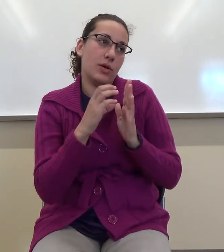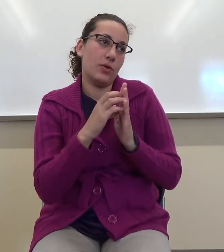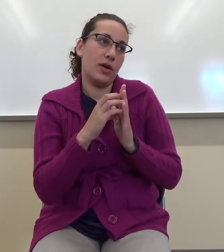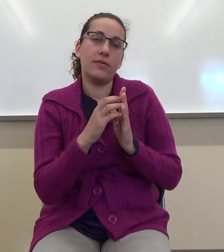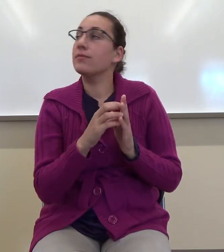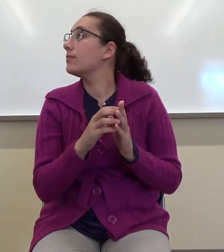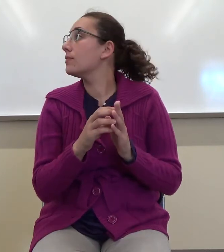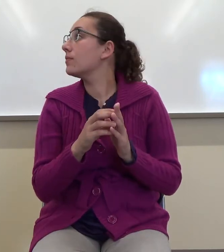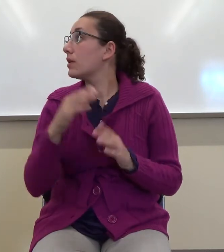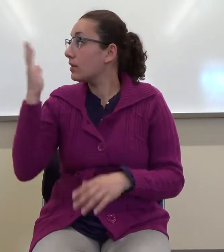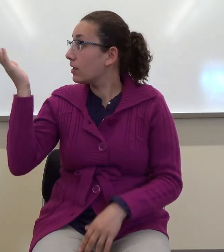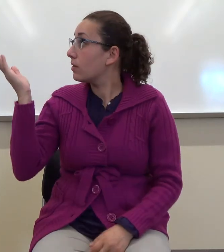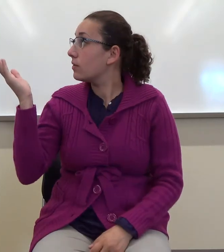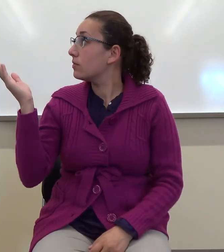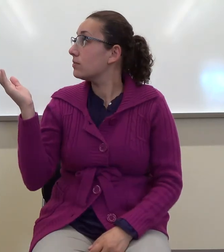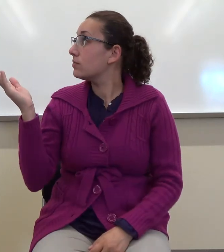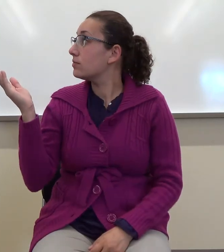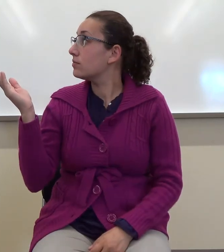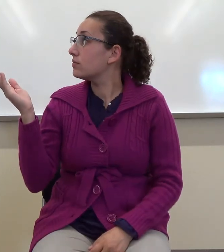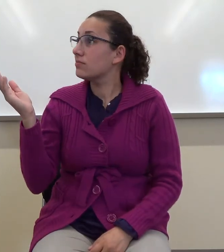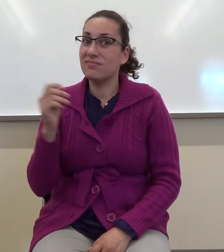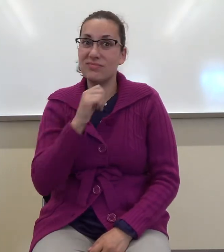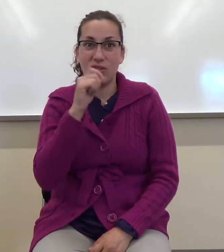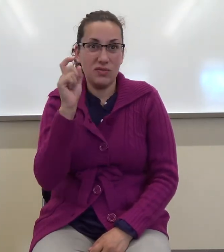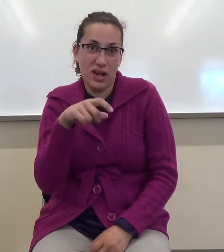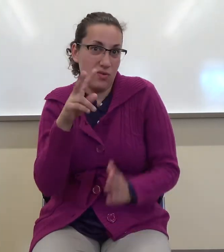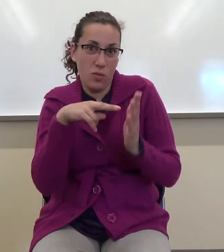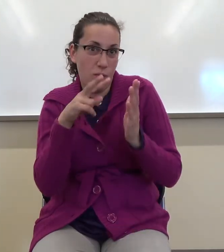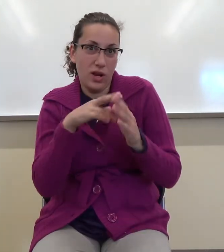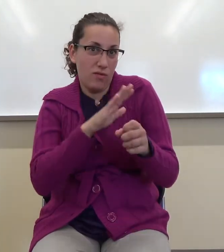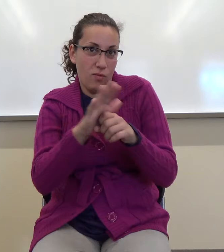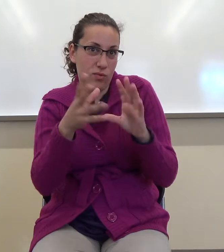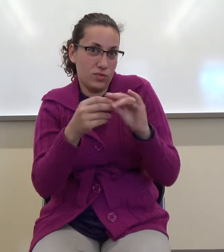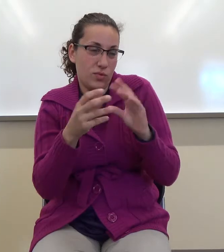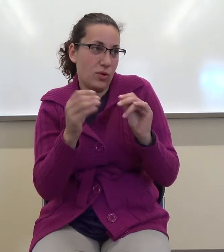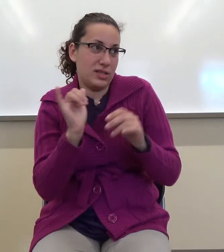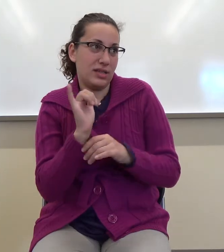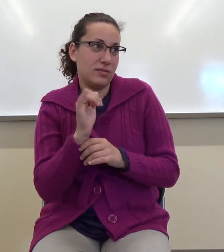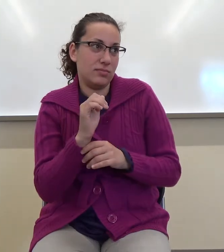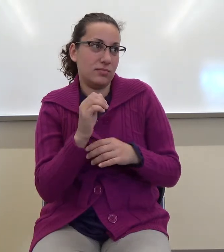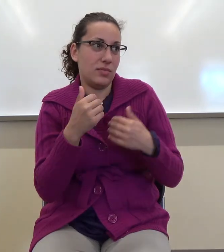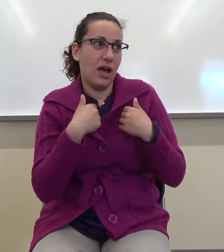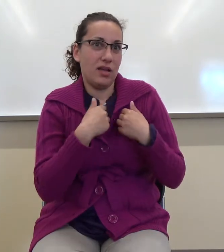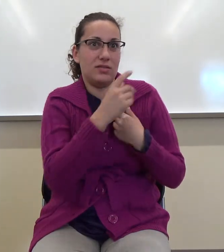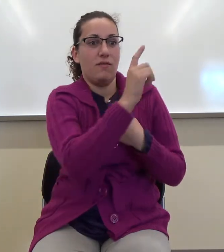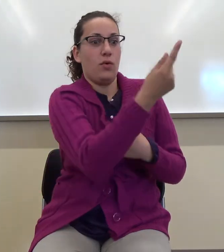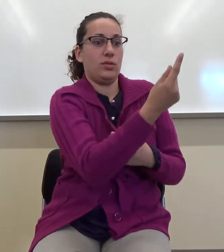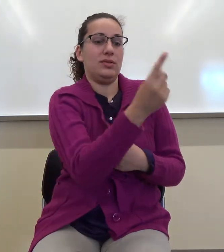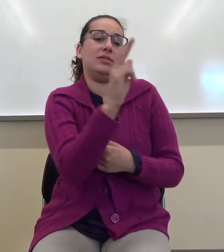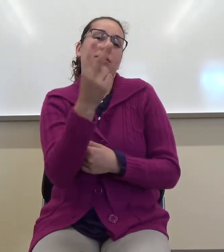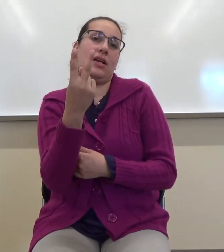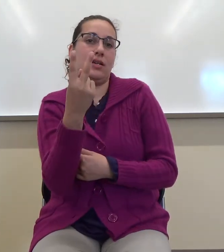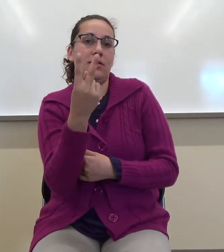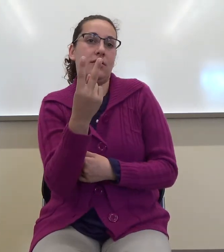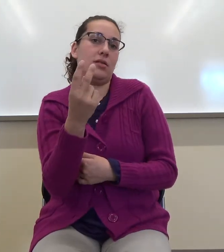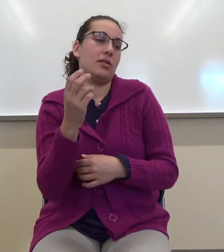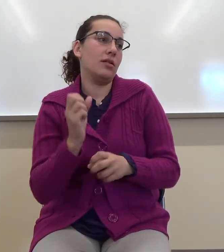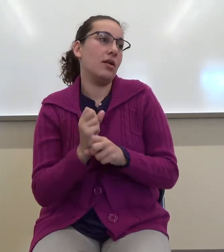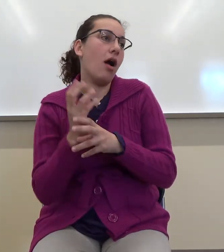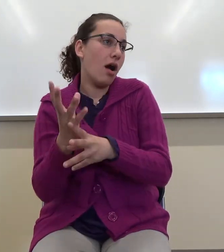bat, you've got, without even reading it, there are 2 chief causes, first, second. Okay, so then you